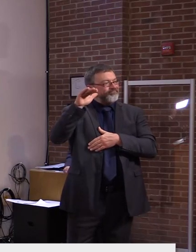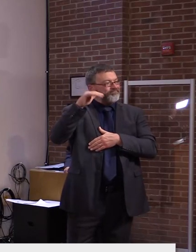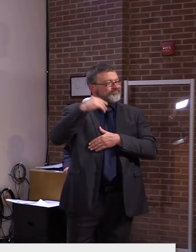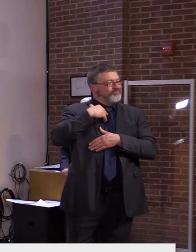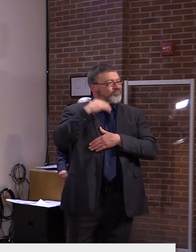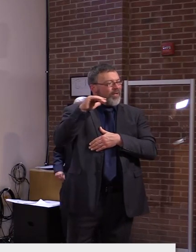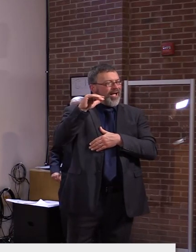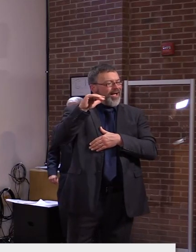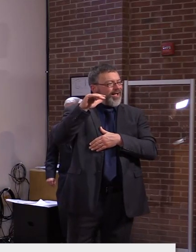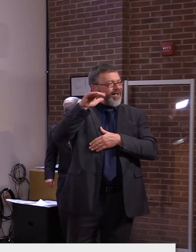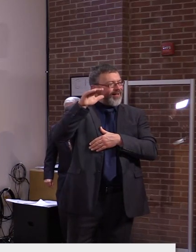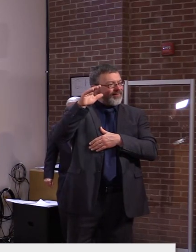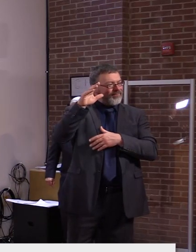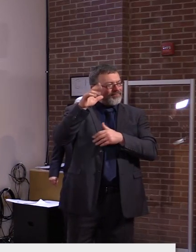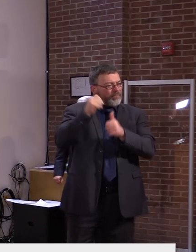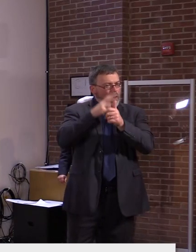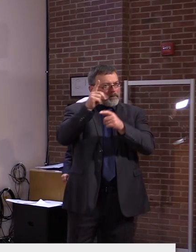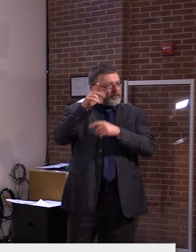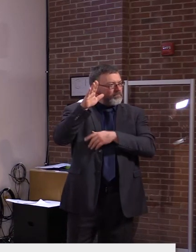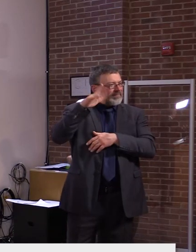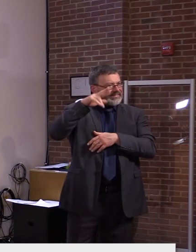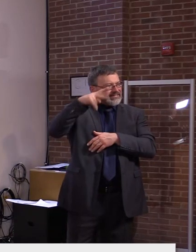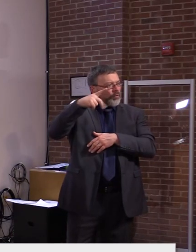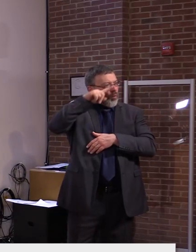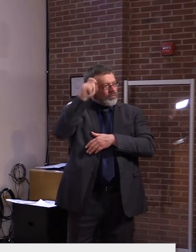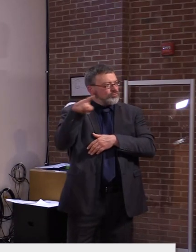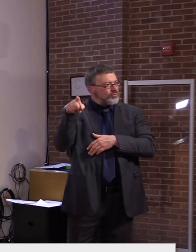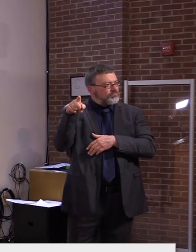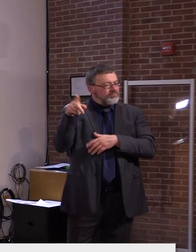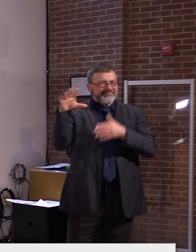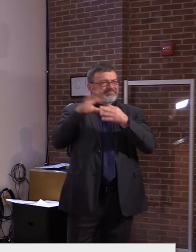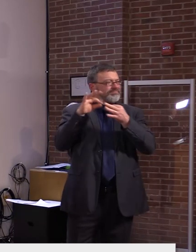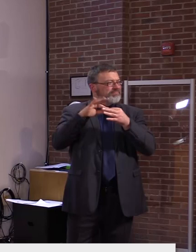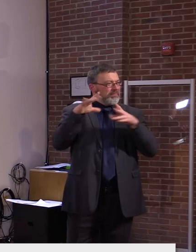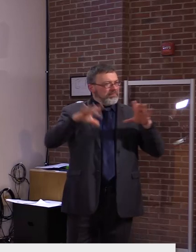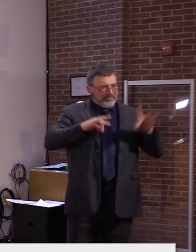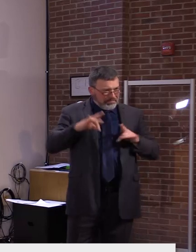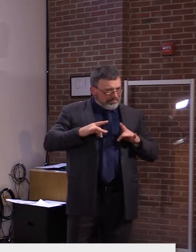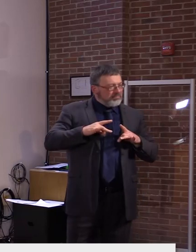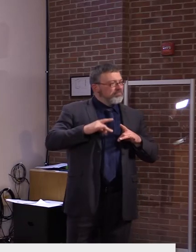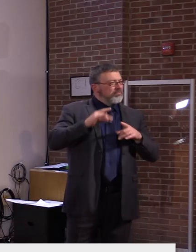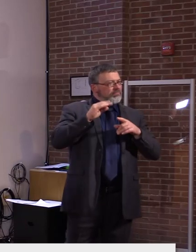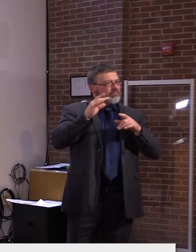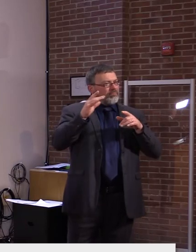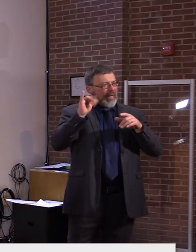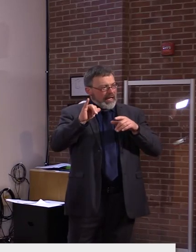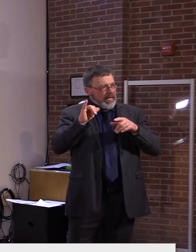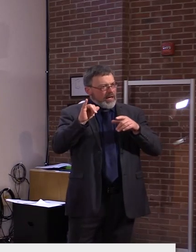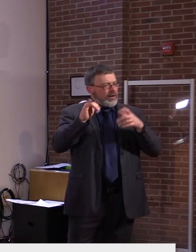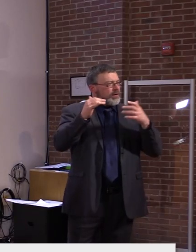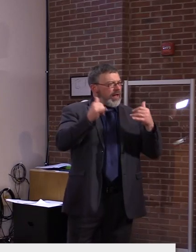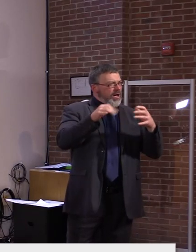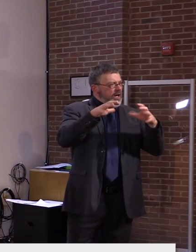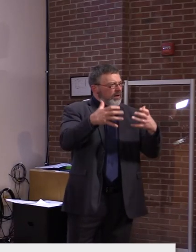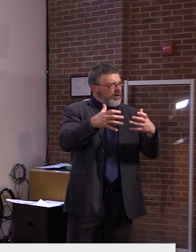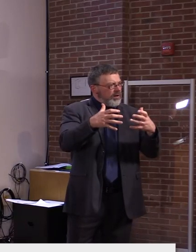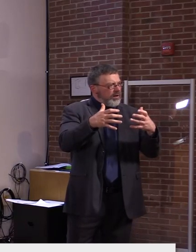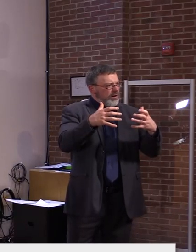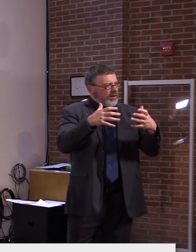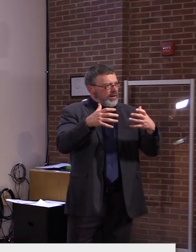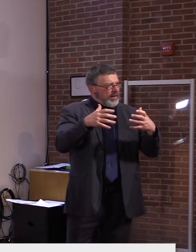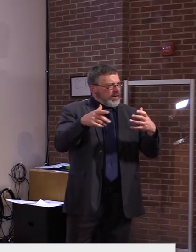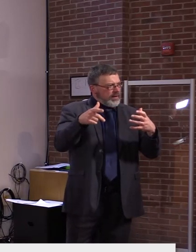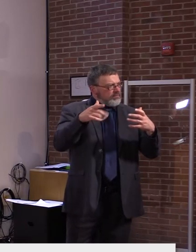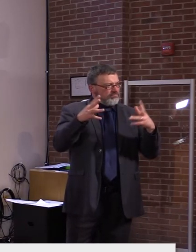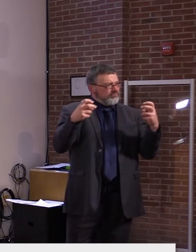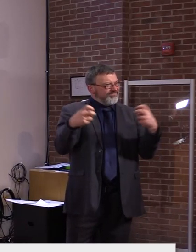whether we should be concerned about cases by looking at the workforce in general. Obviously, there's been a lot of difficulty in childcare, finding